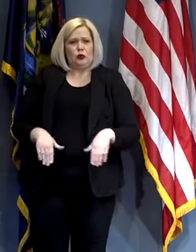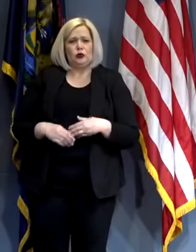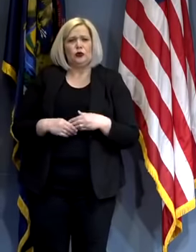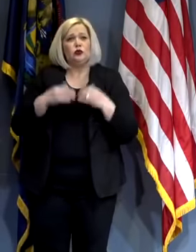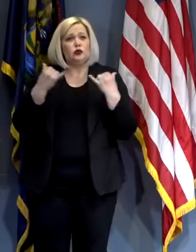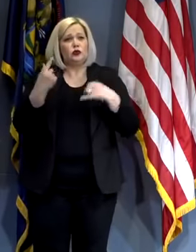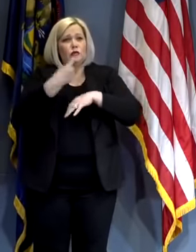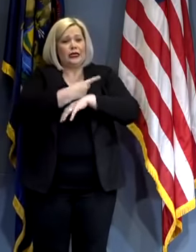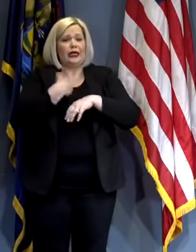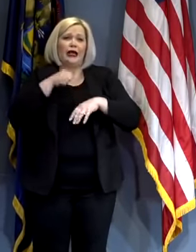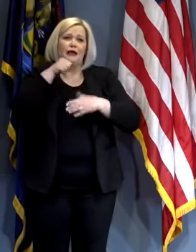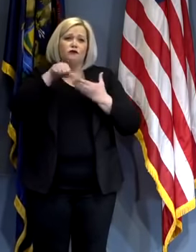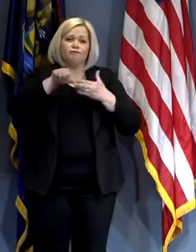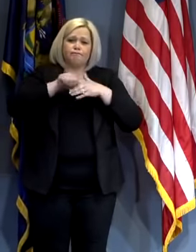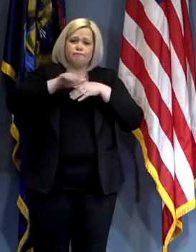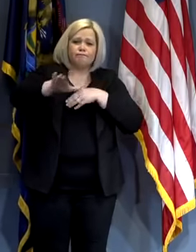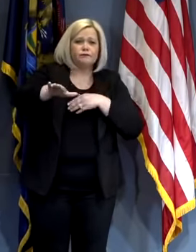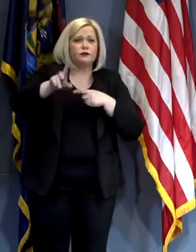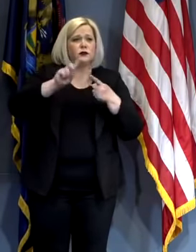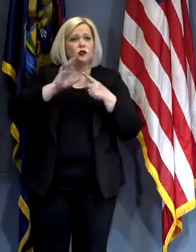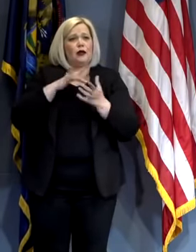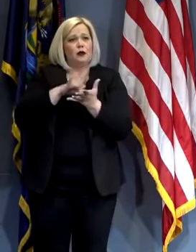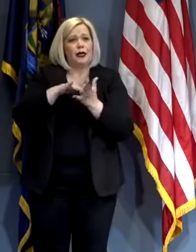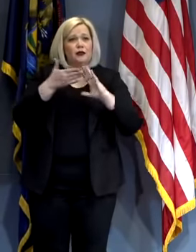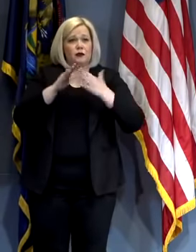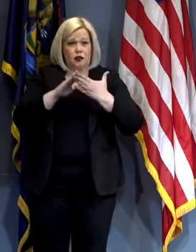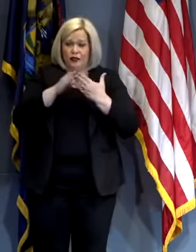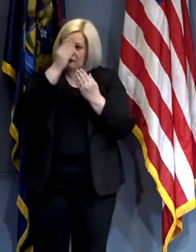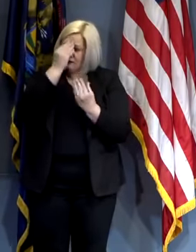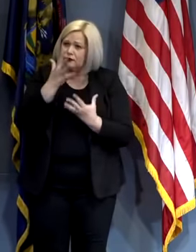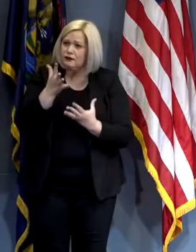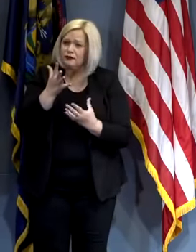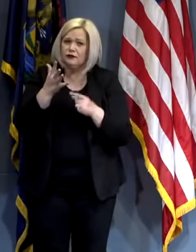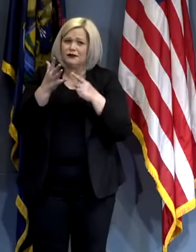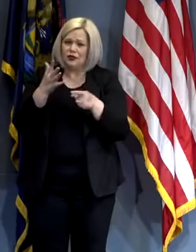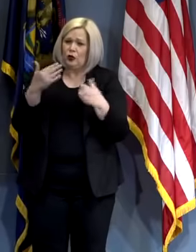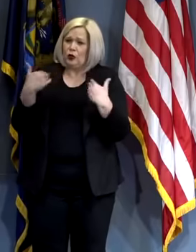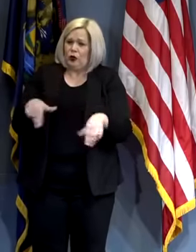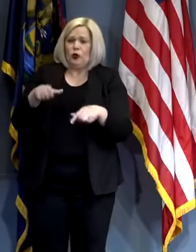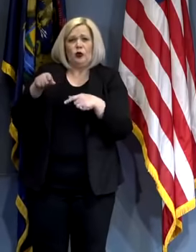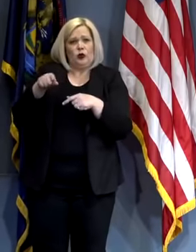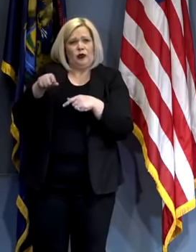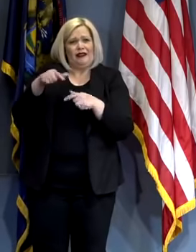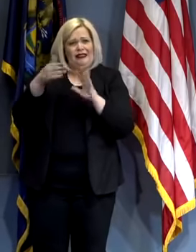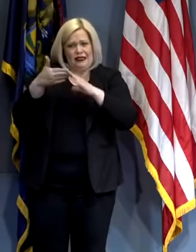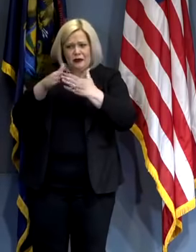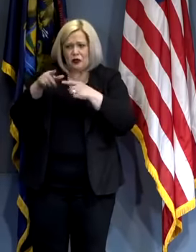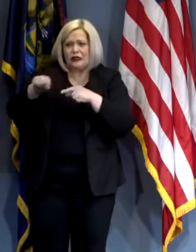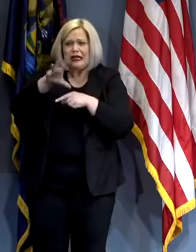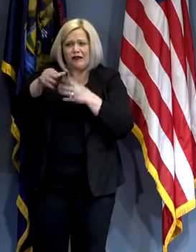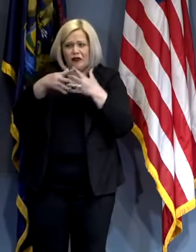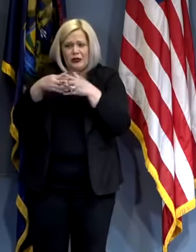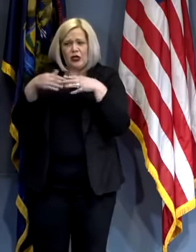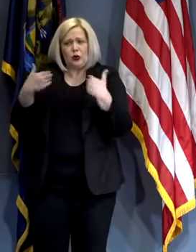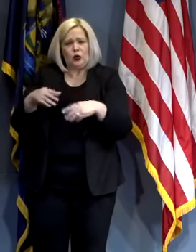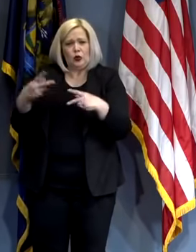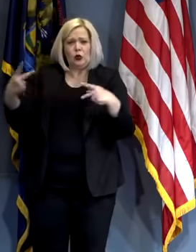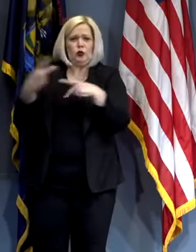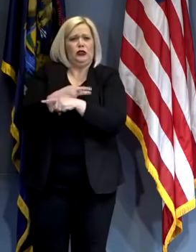to our medical community to make sure they are aware of these disparities and giving them the tools they need to be